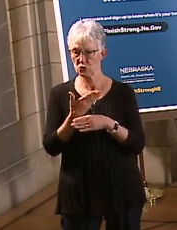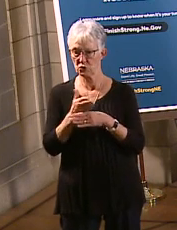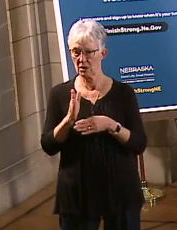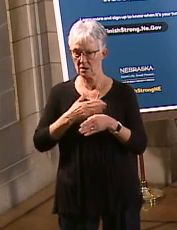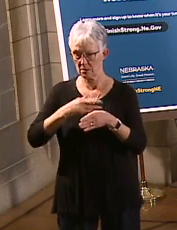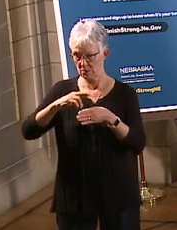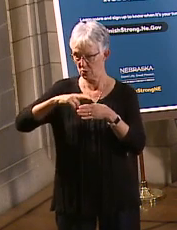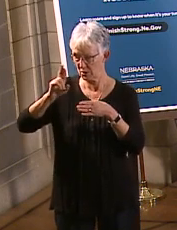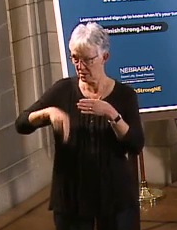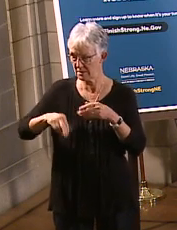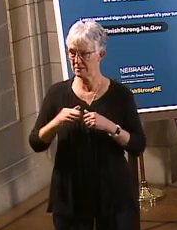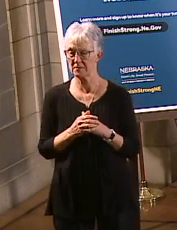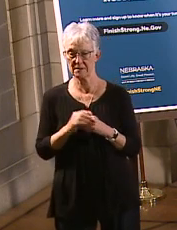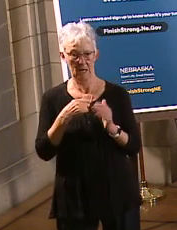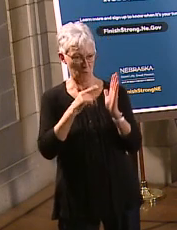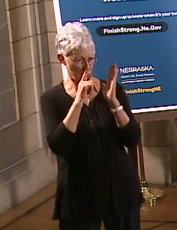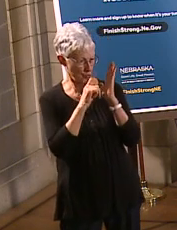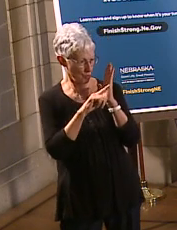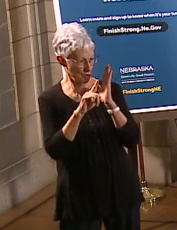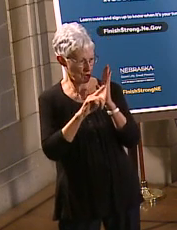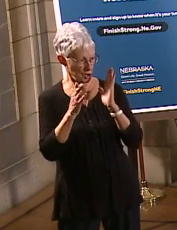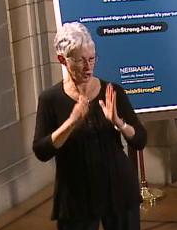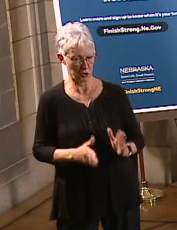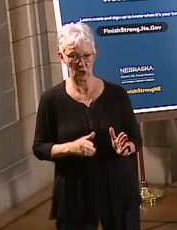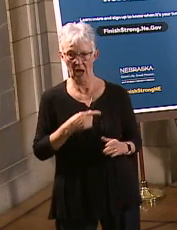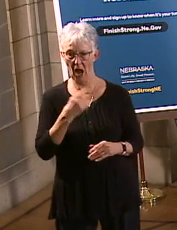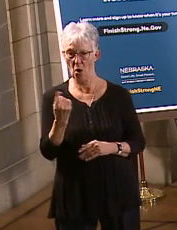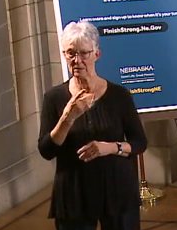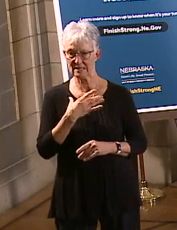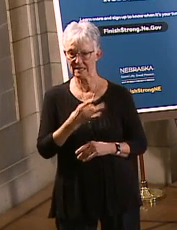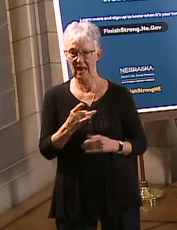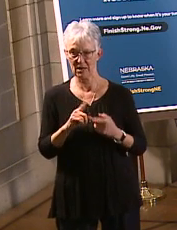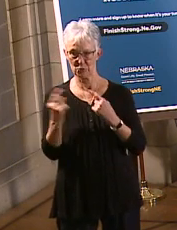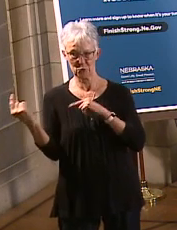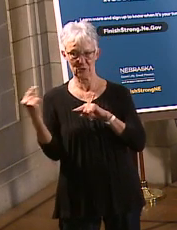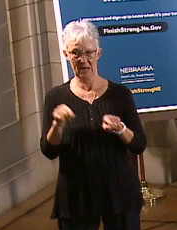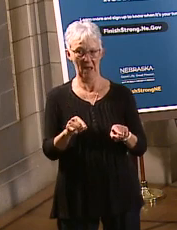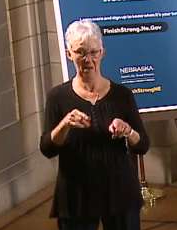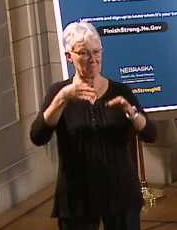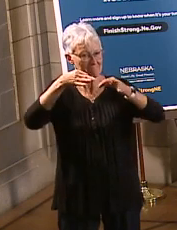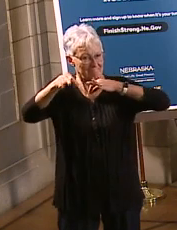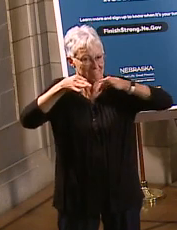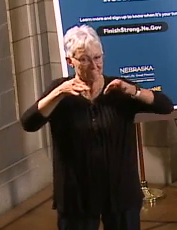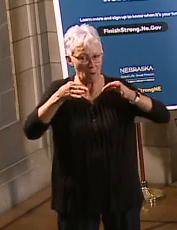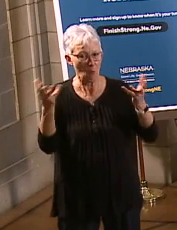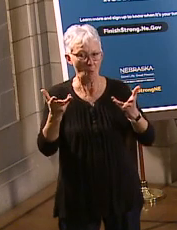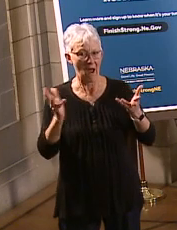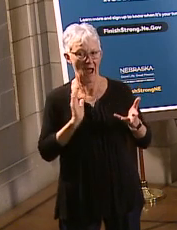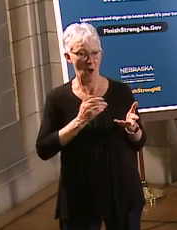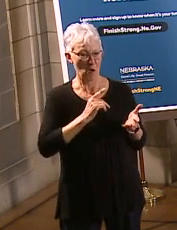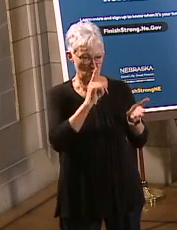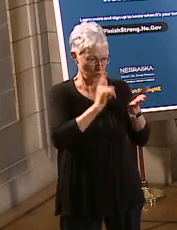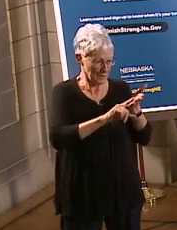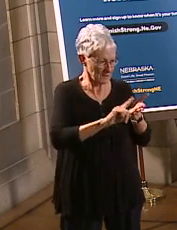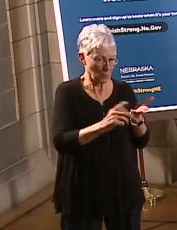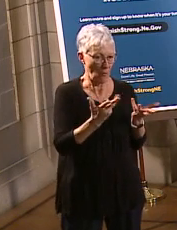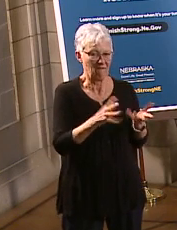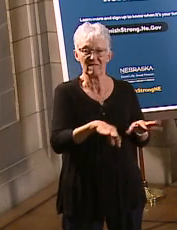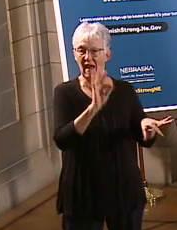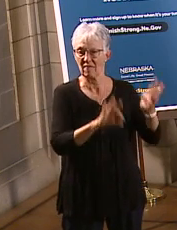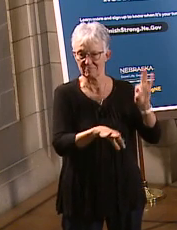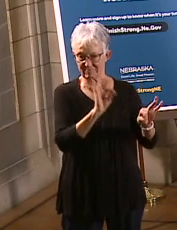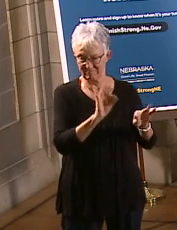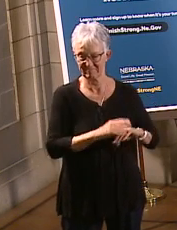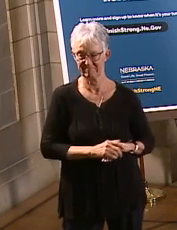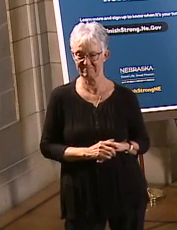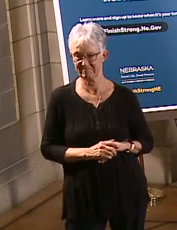I always find it fascinating when I can come and talk to the public about the research that we did. So this is a fascinating project. Why?